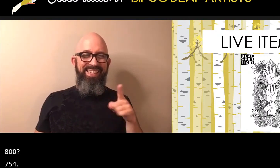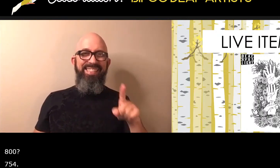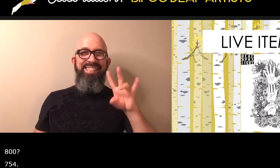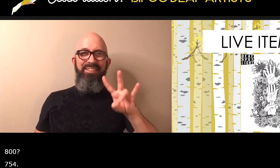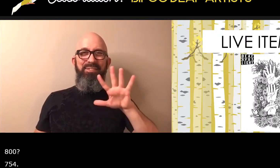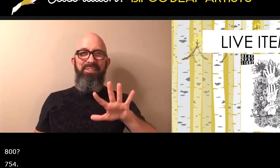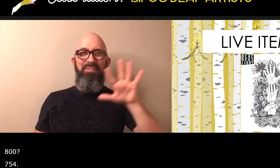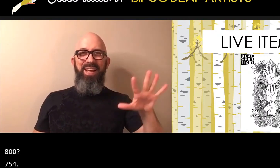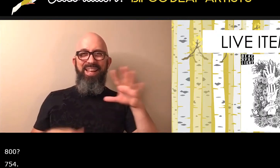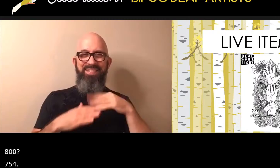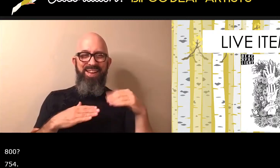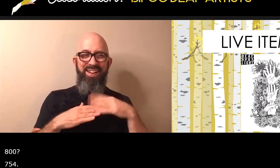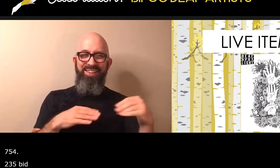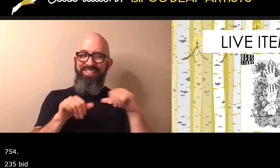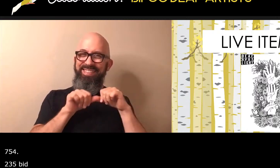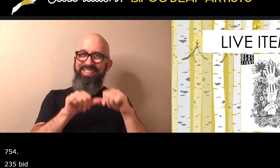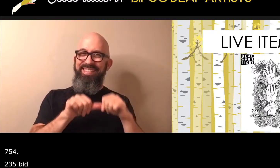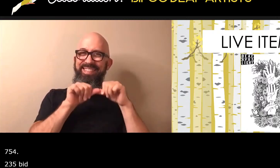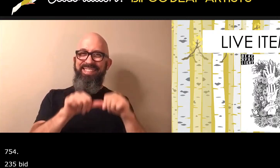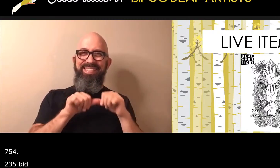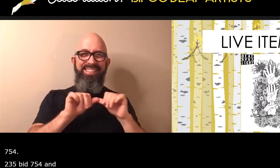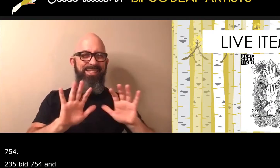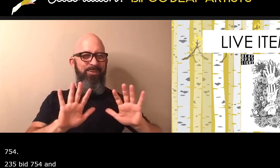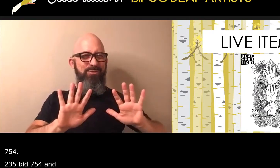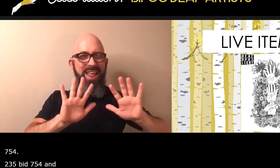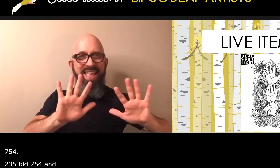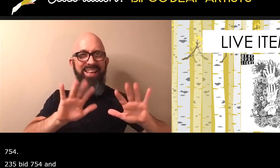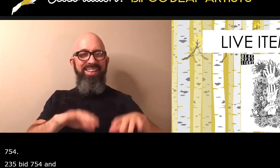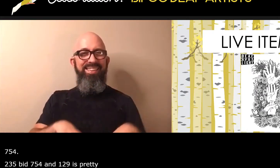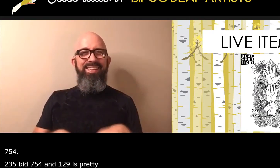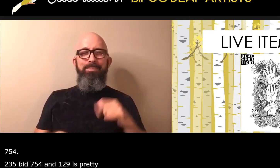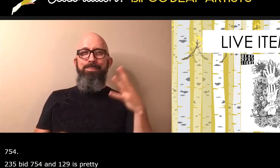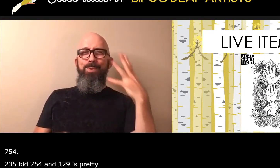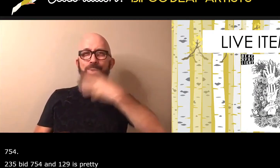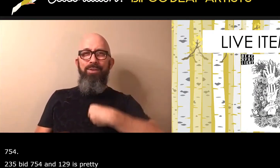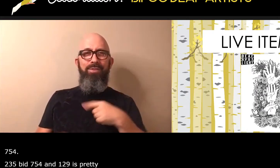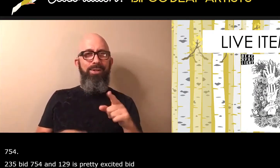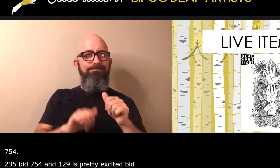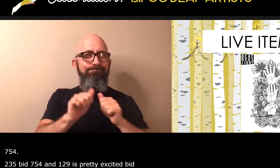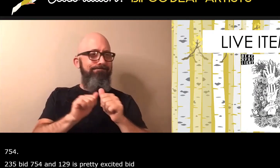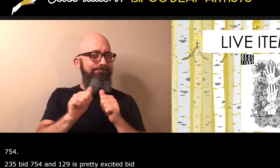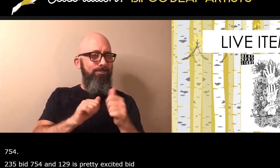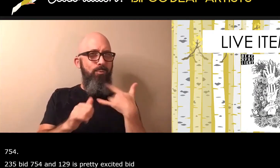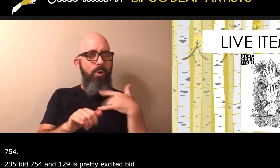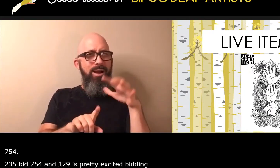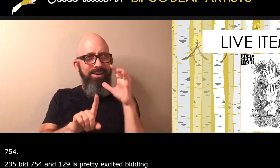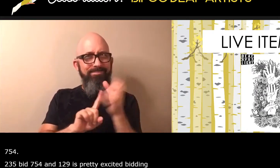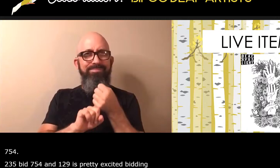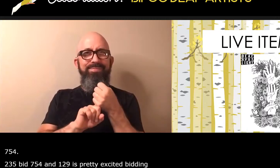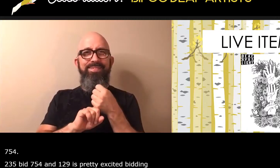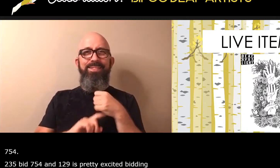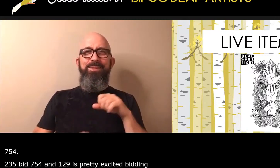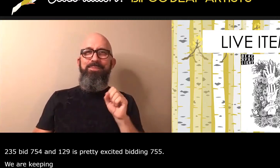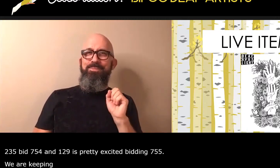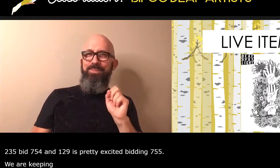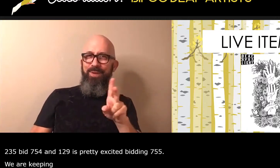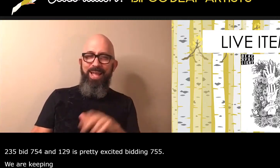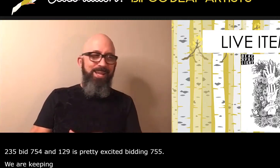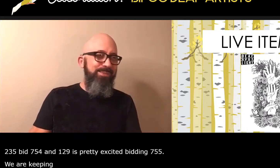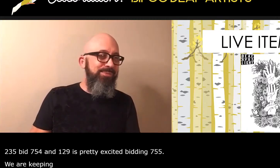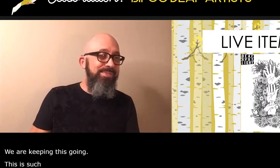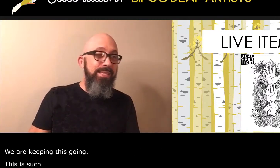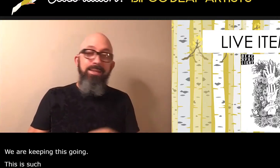754, and 129 is pretty excited, bidding 755. We are keeping this going. This is such a